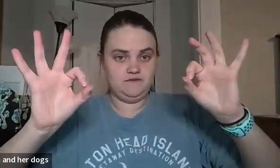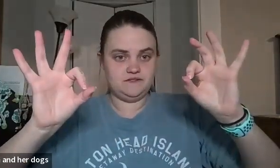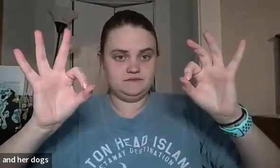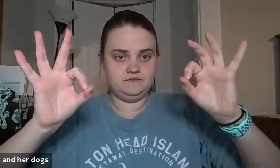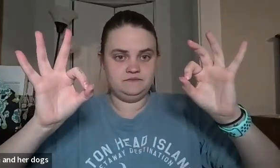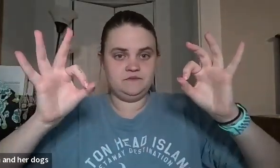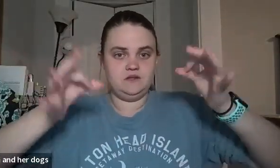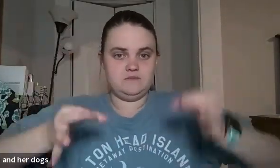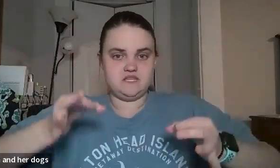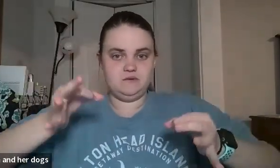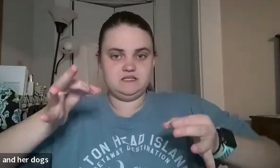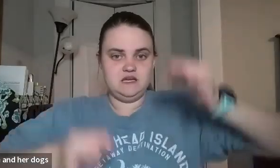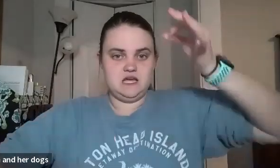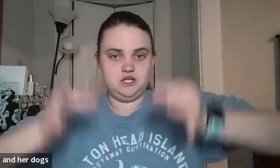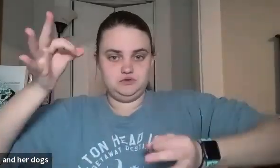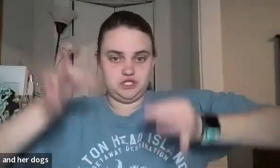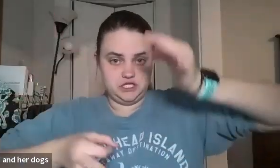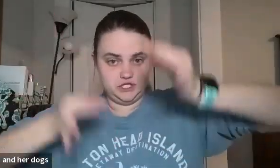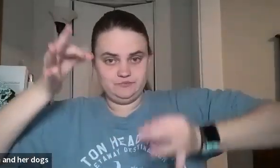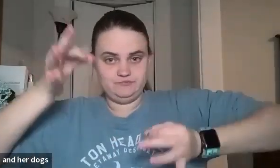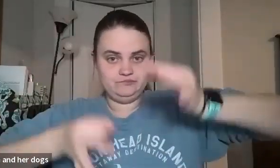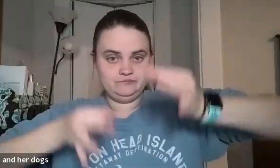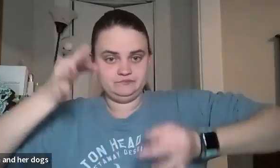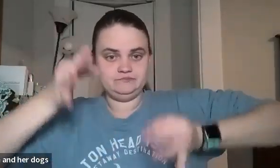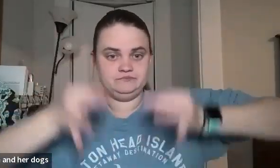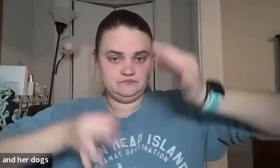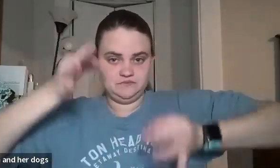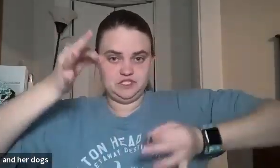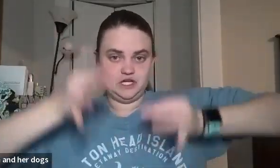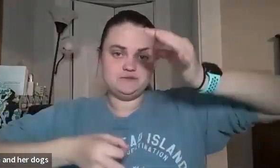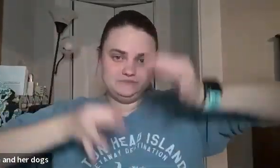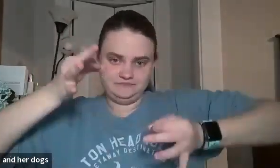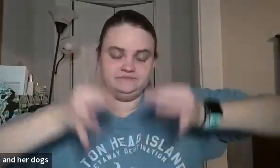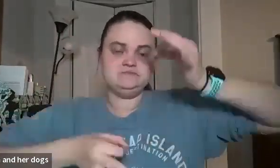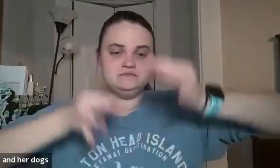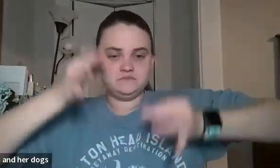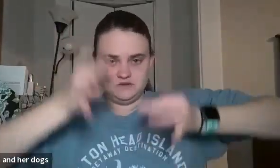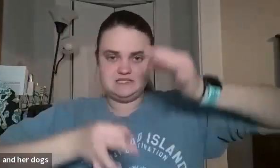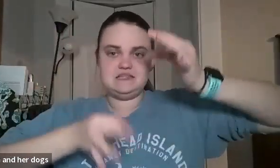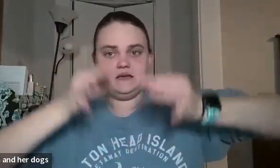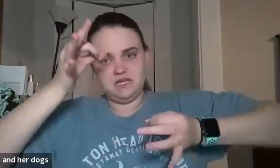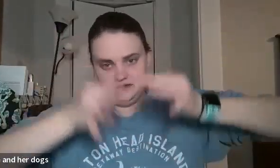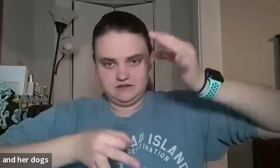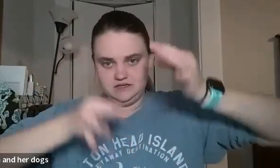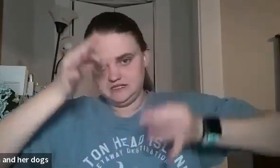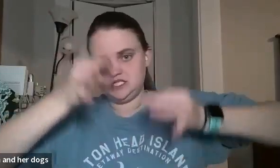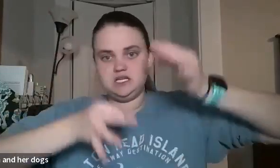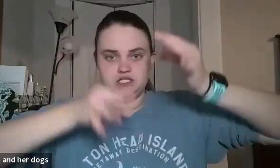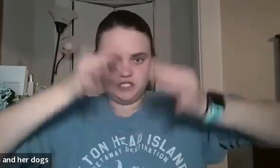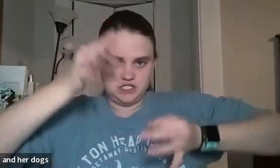F's, you have them sideways, and you go judge. Judge. So this is like making the decision,